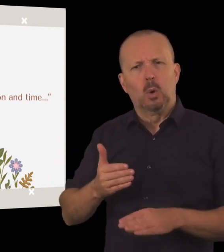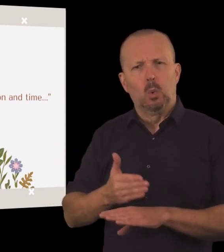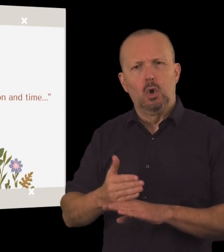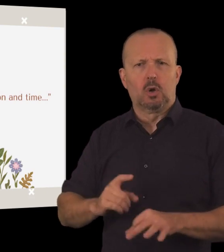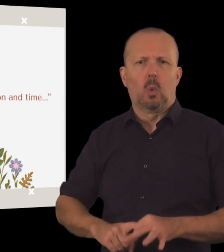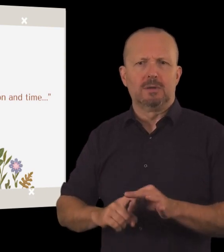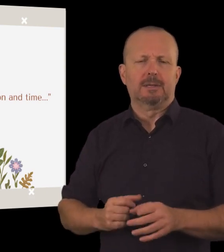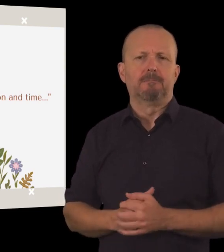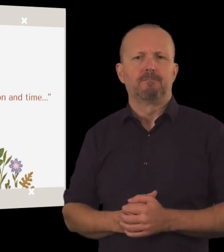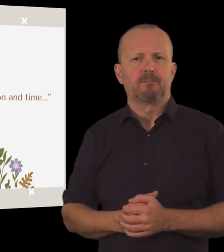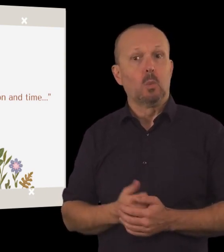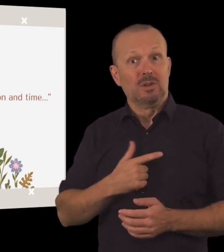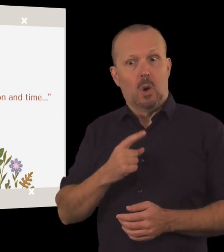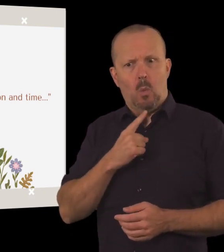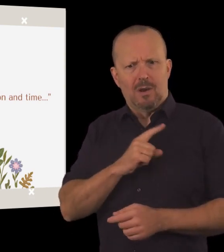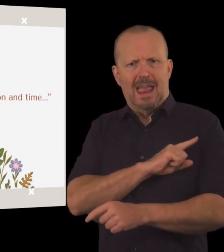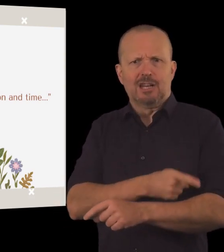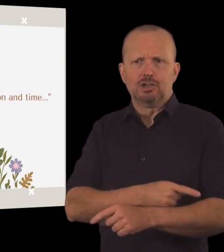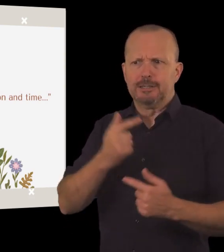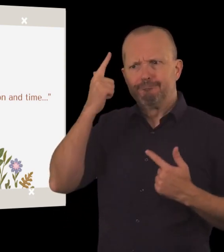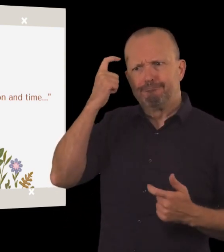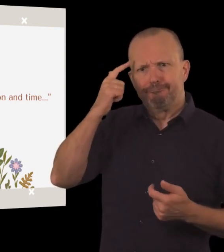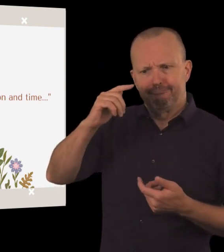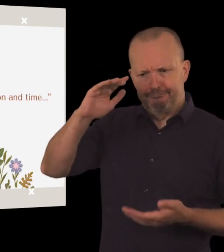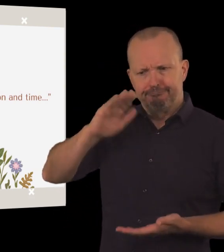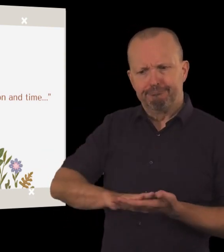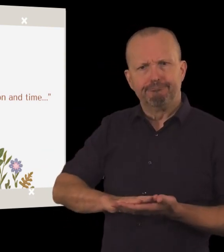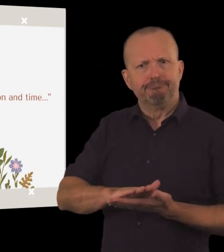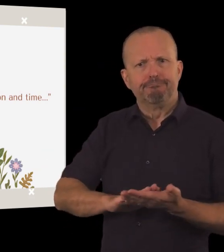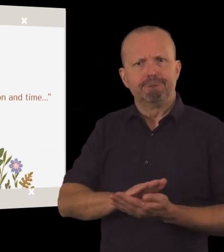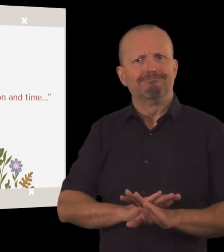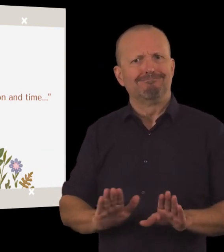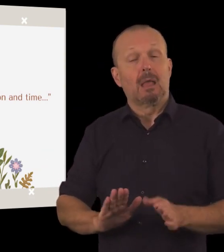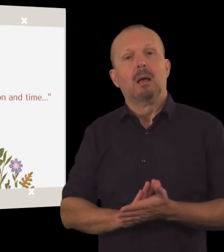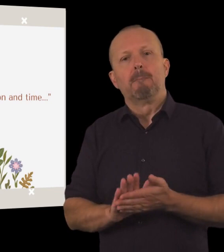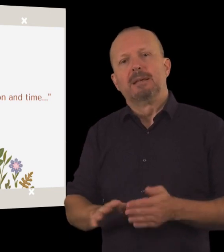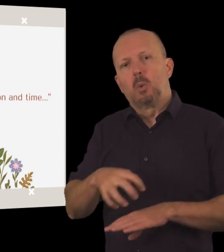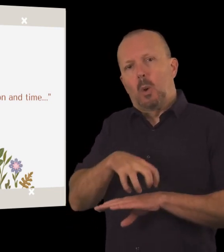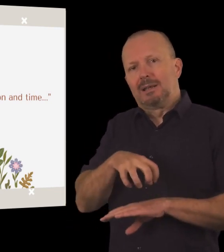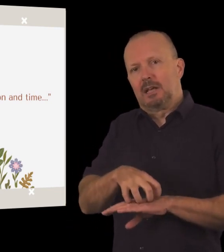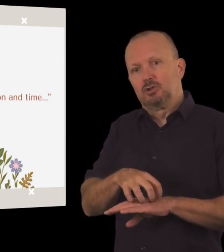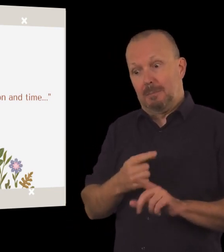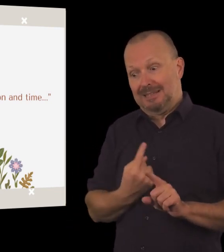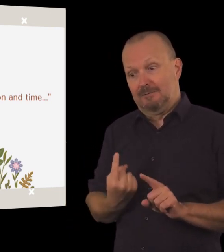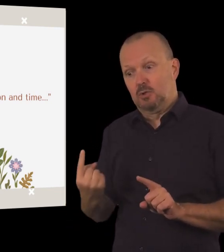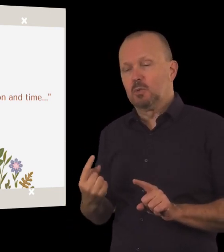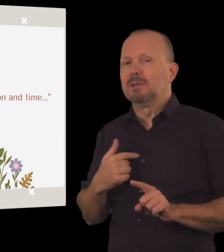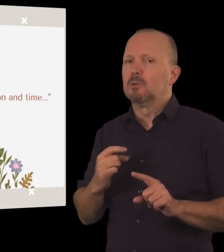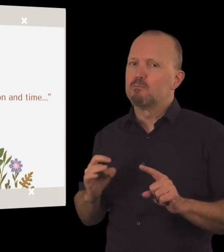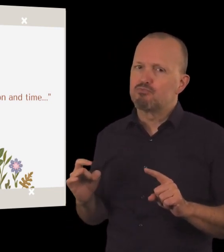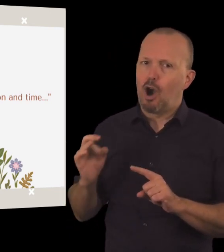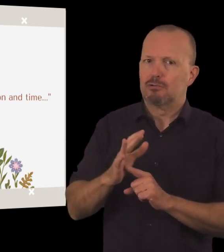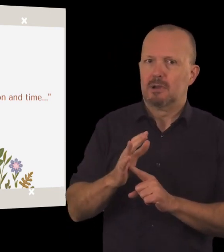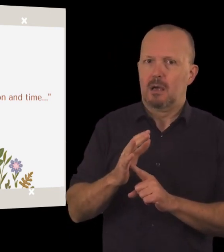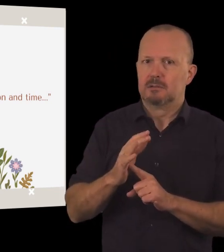professional development and our creative days. We need to create an environment where we feel safe to express our